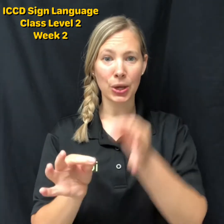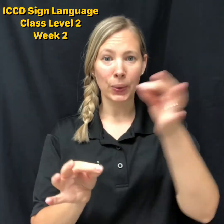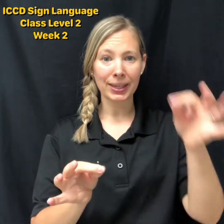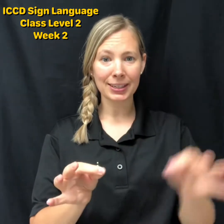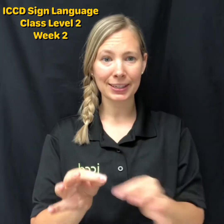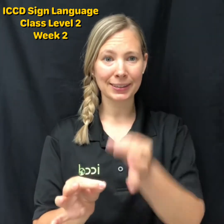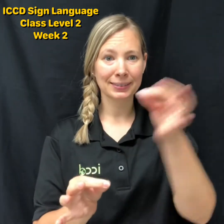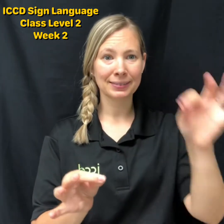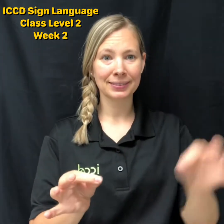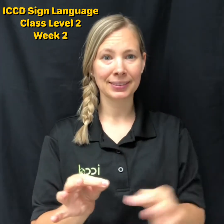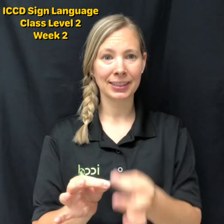Sewing,